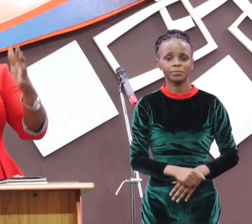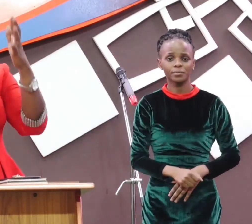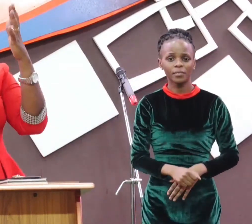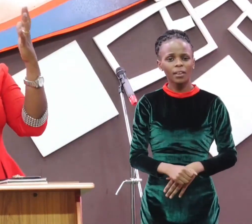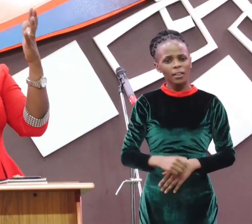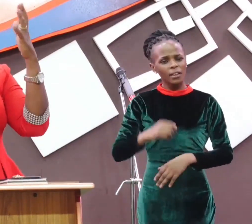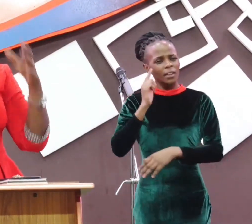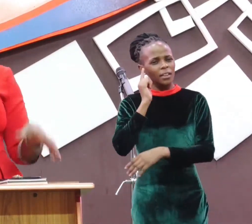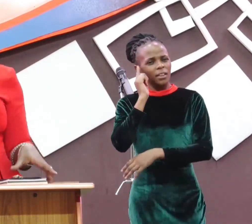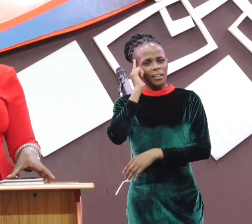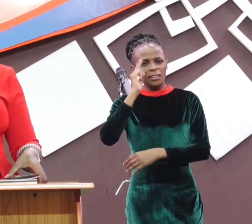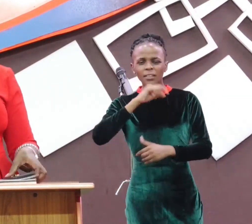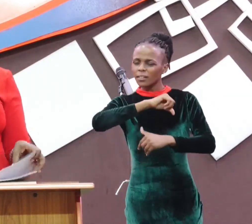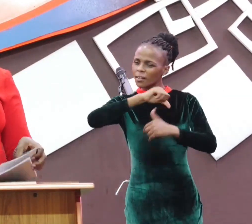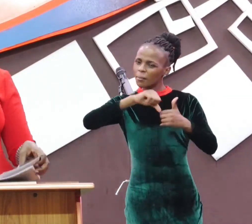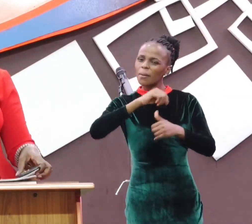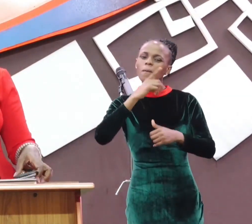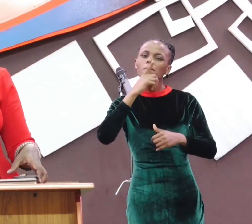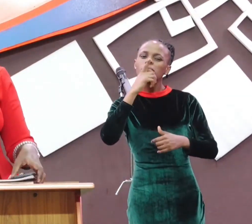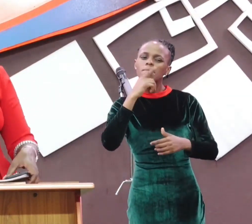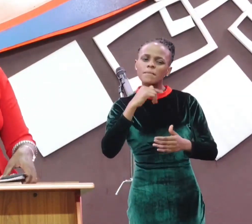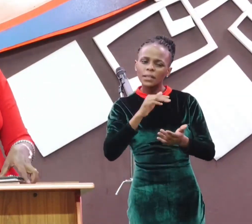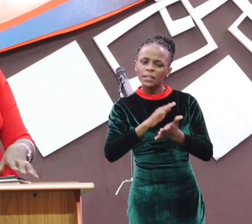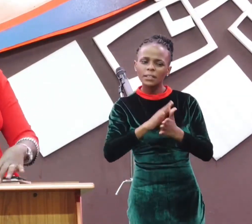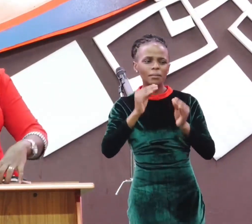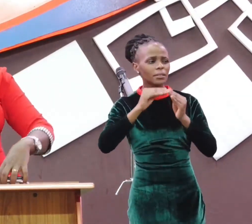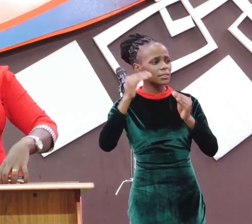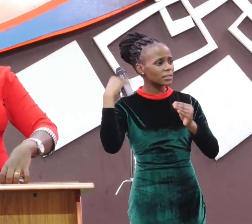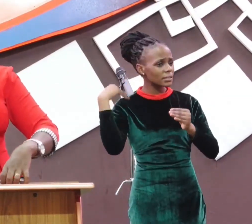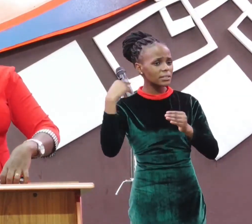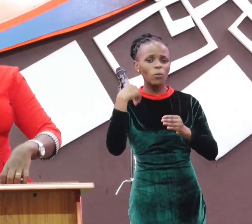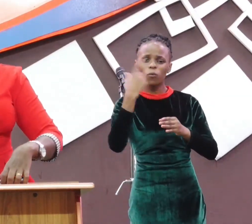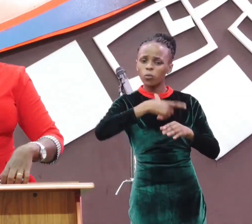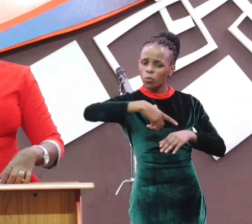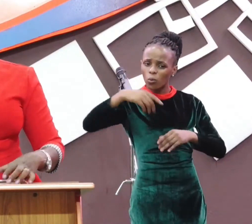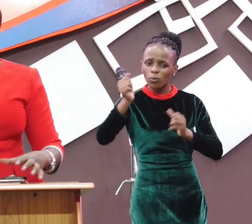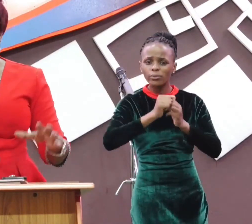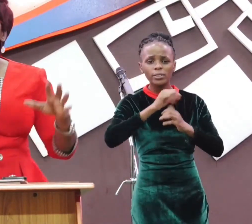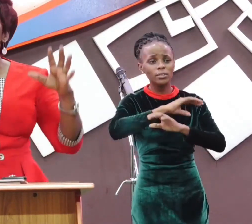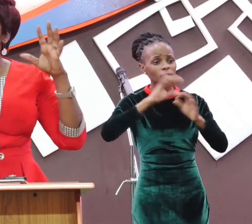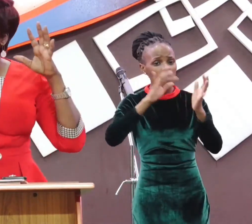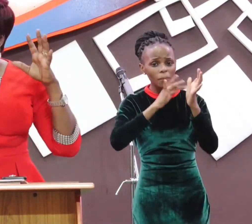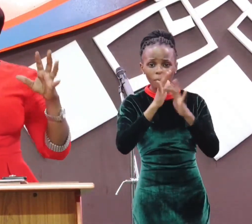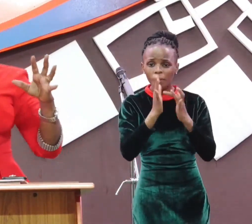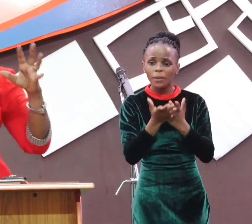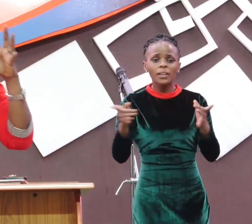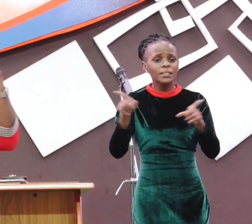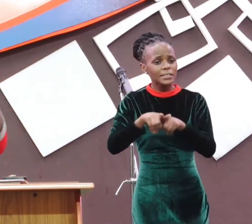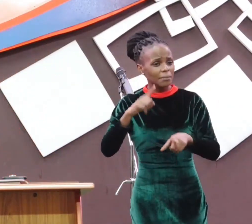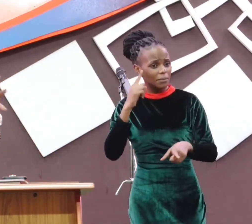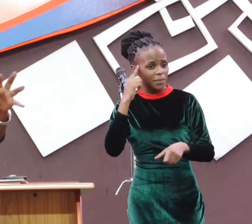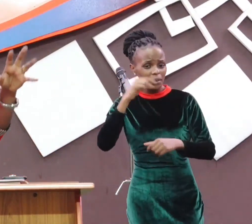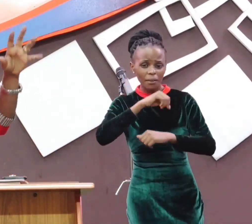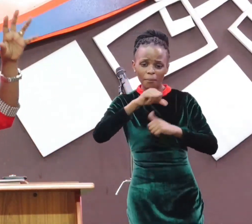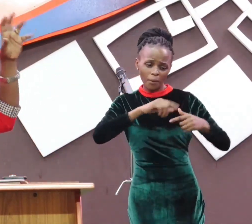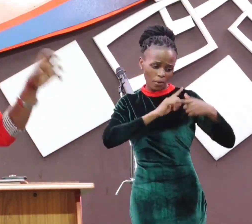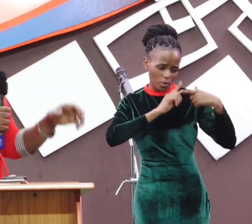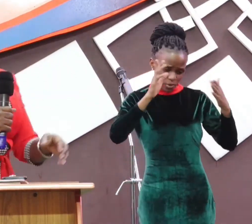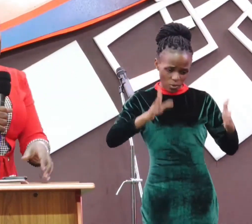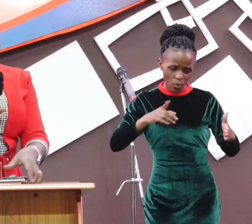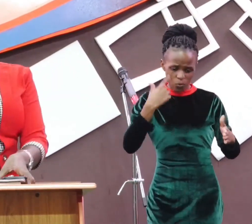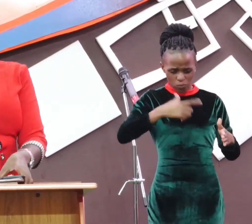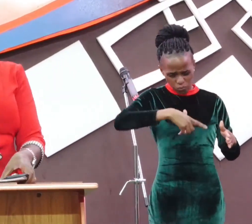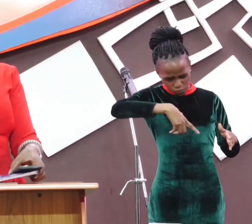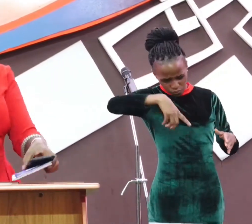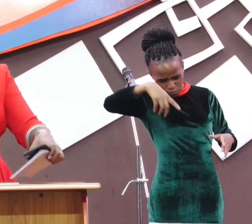person. Lowooza ku baganda abo abagenze nga tebalina Bible. Just think about your brethren who have gone without the Bible. Lowooza ku balokola ababadde mu kanisa abazzeeyo